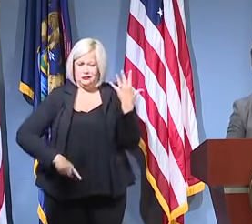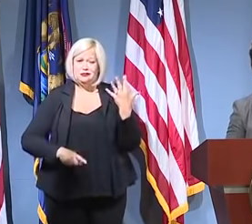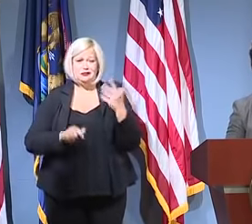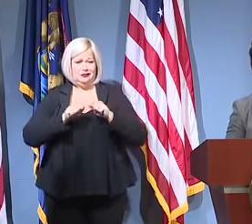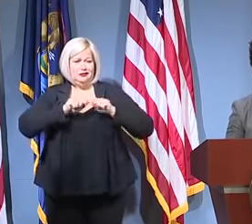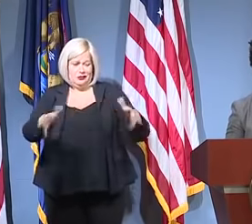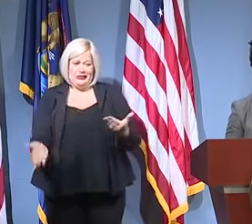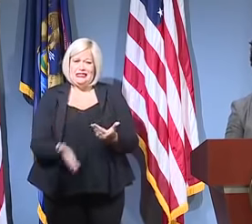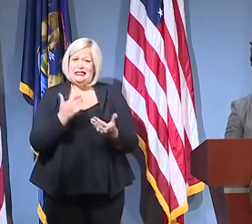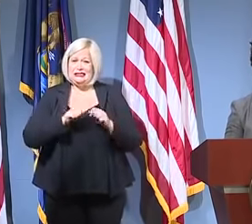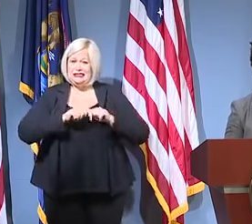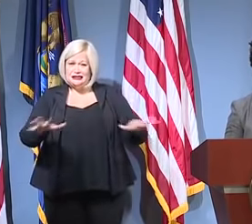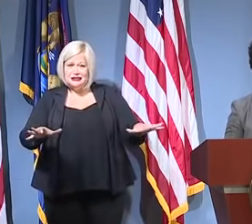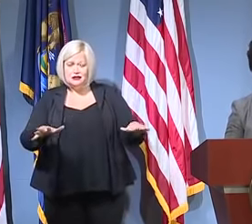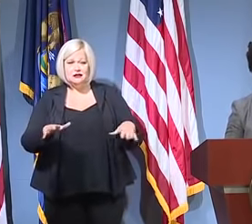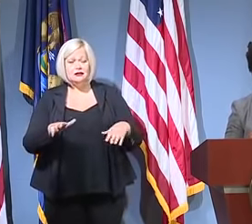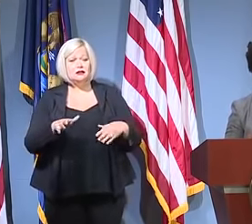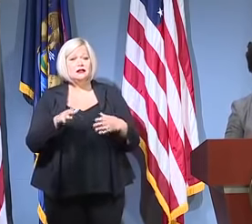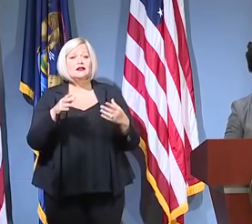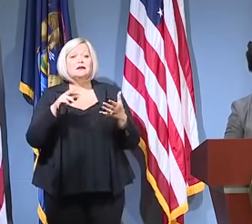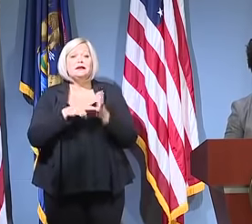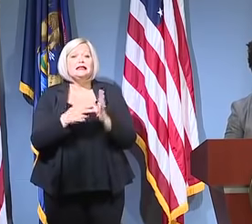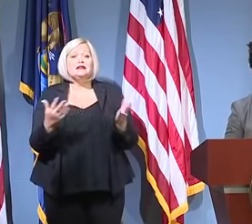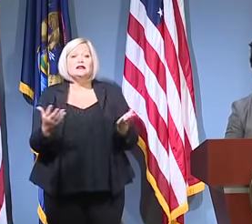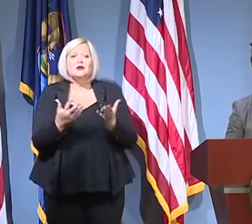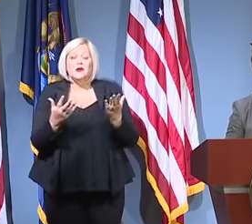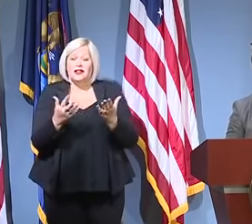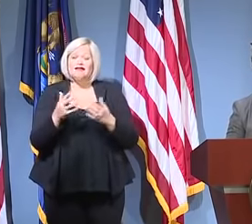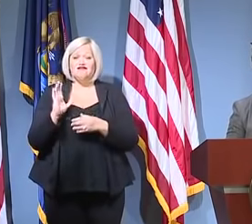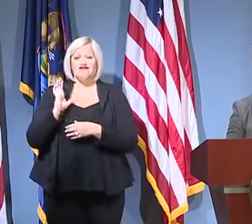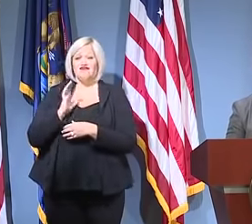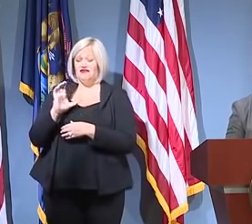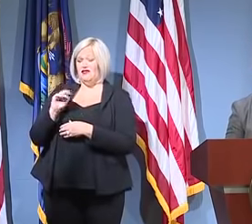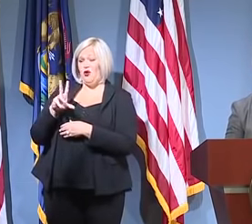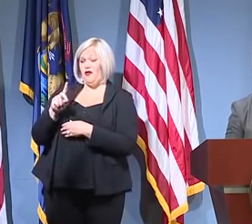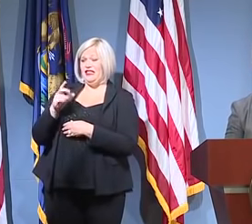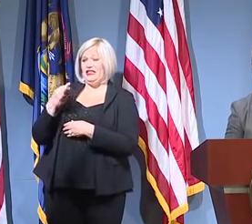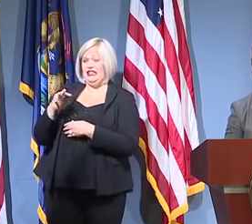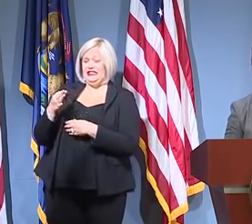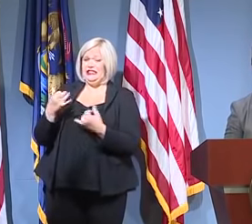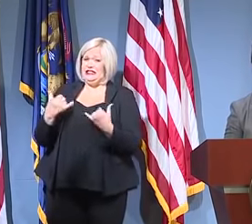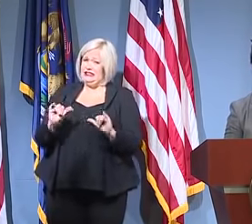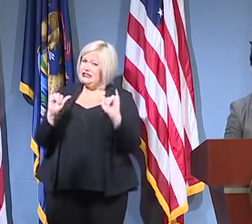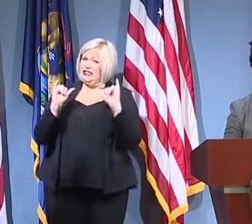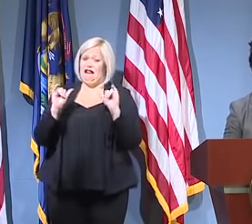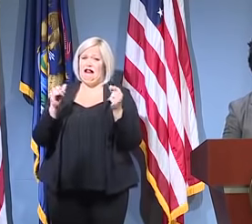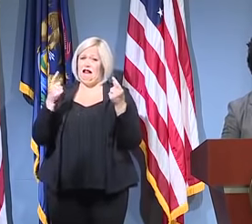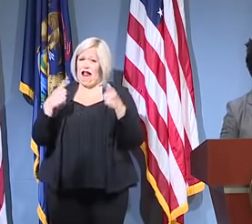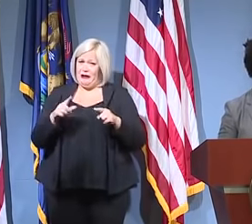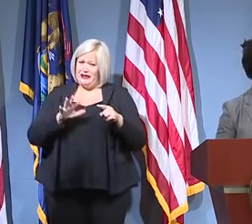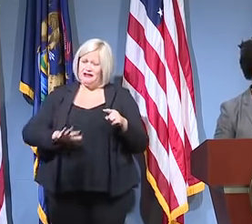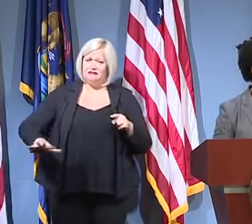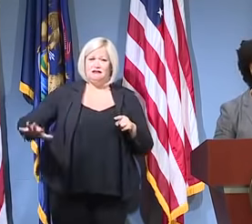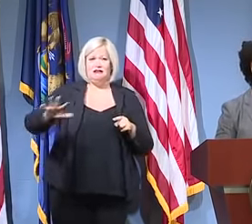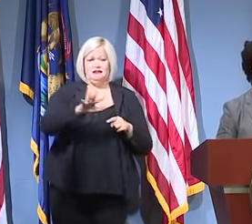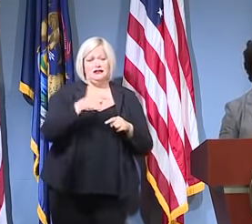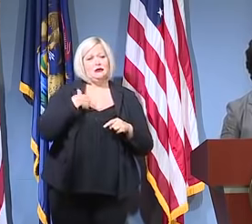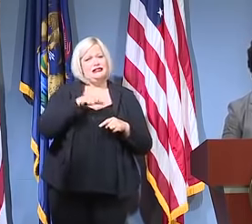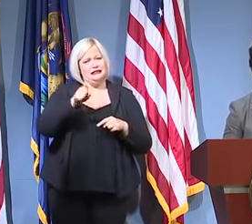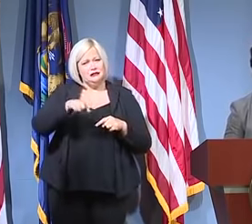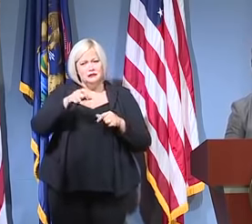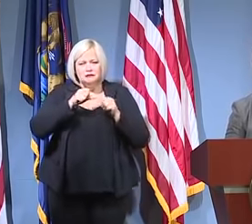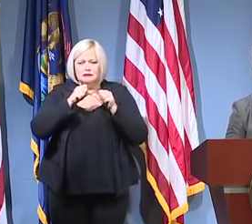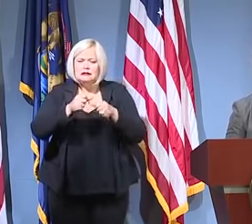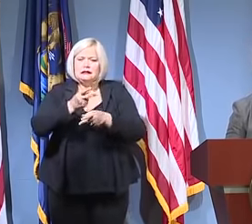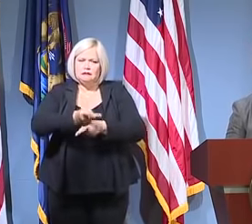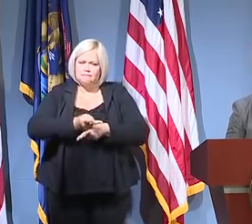And what these outbreaks mean is that the virus is still very present among us, and we must remain vigilant. One of the